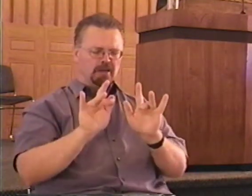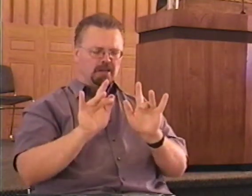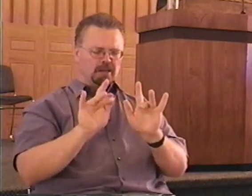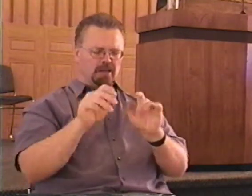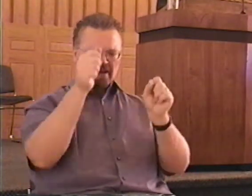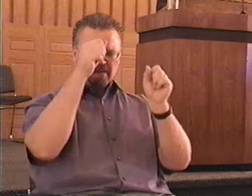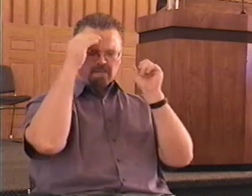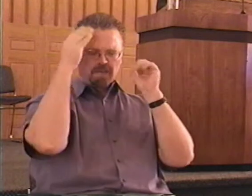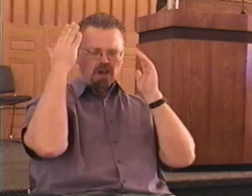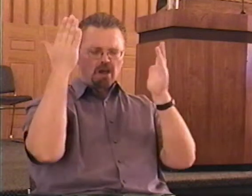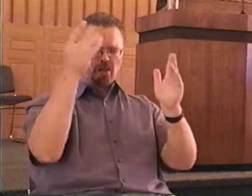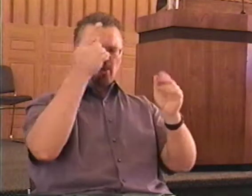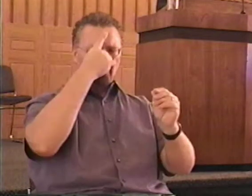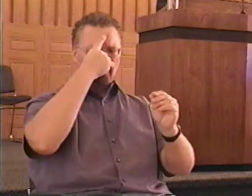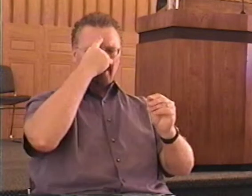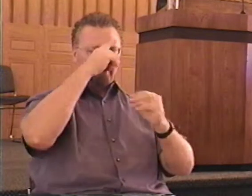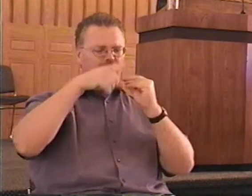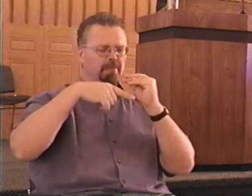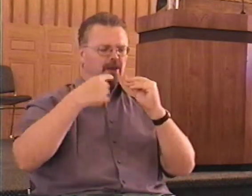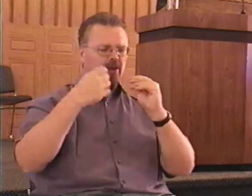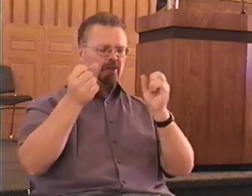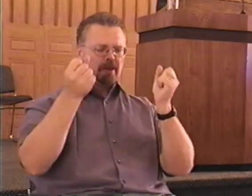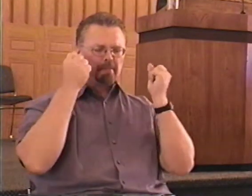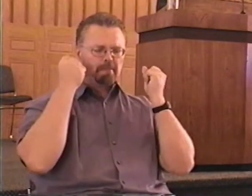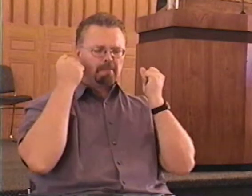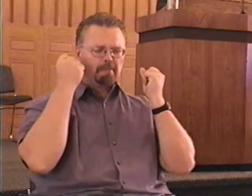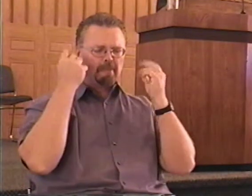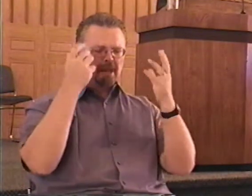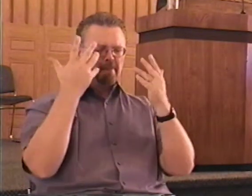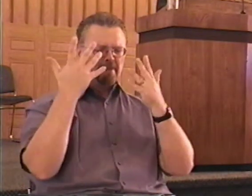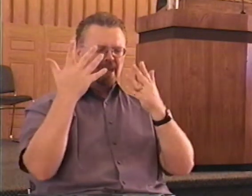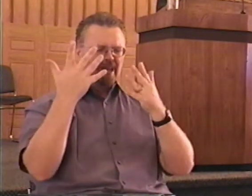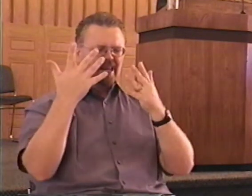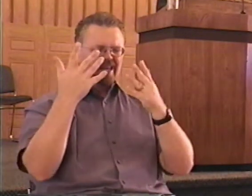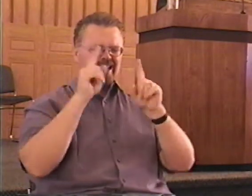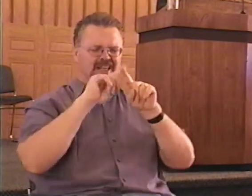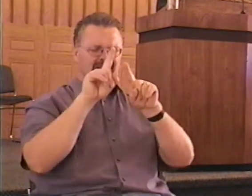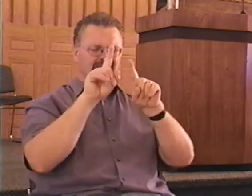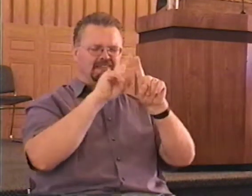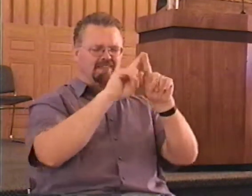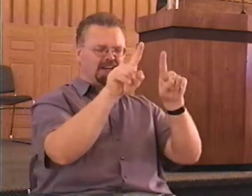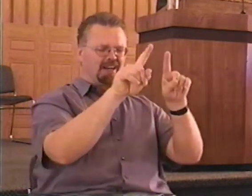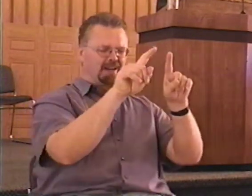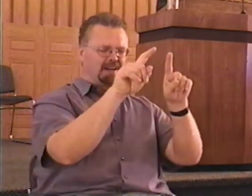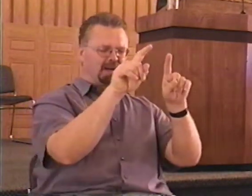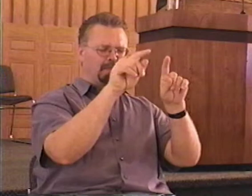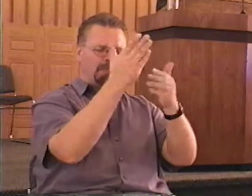Father, when we think of the many-sided nature of who you are,